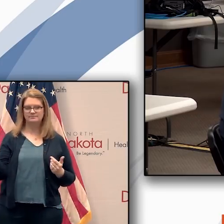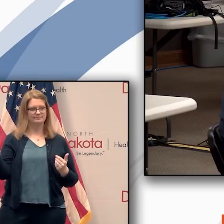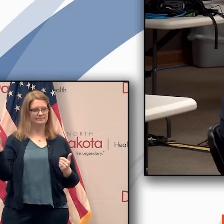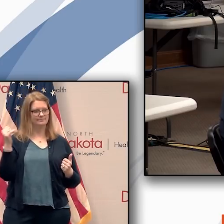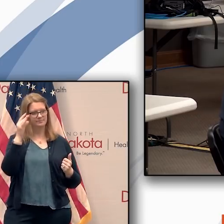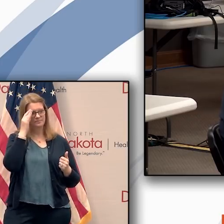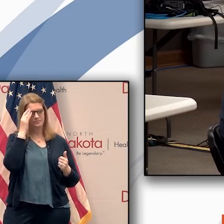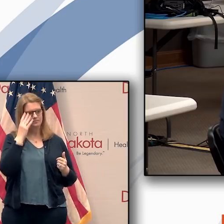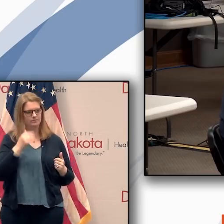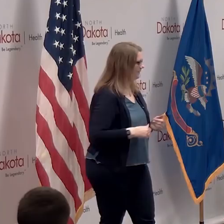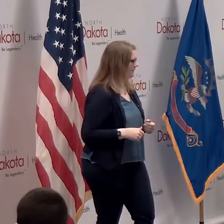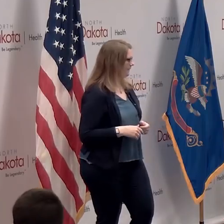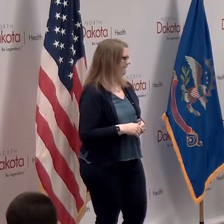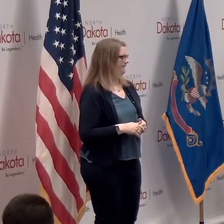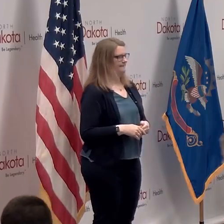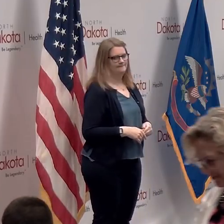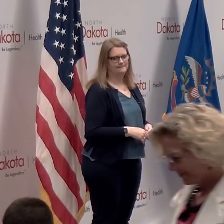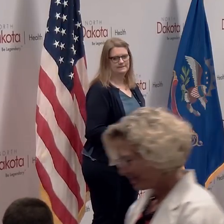Connell, welcome back up.